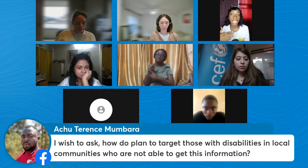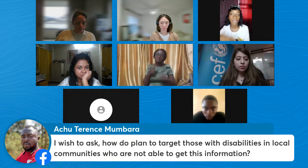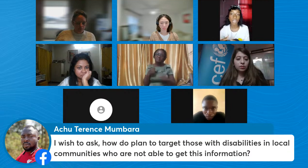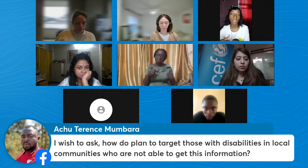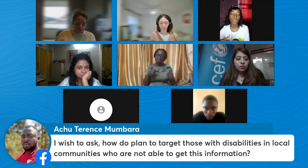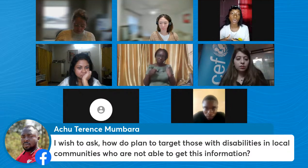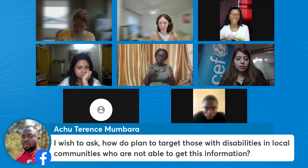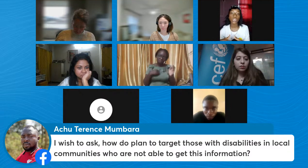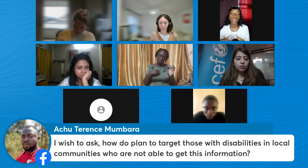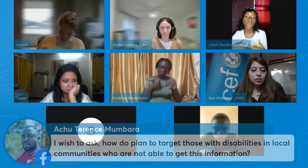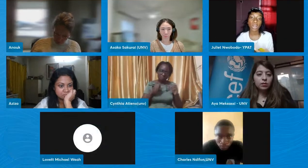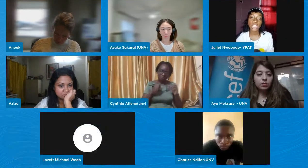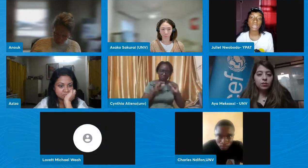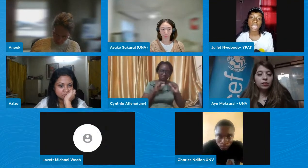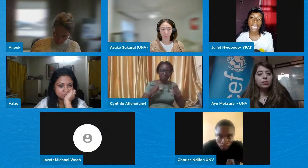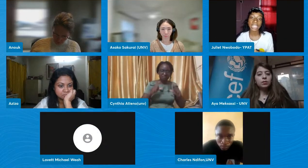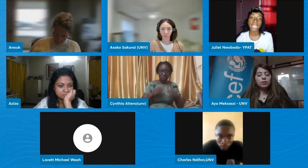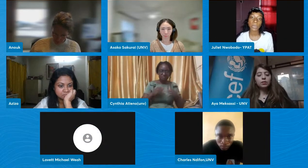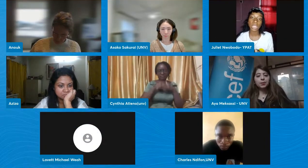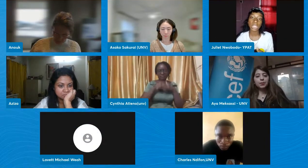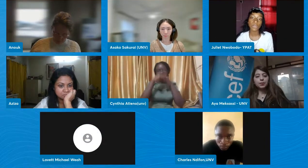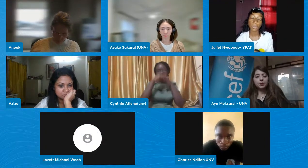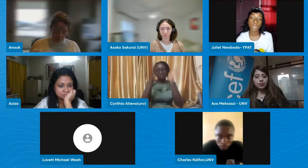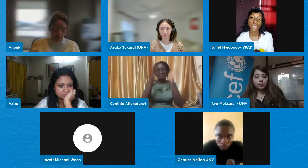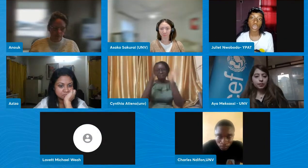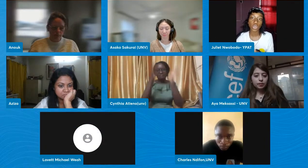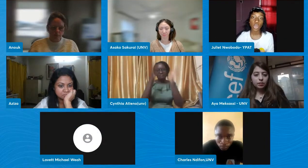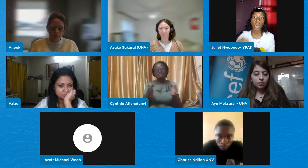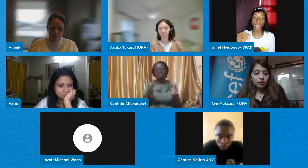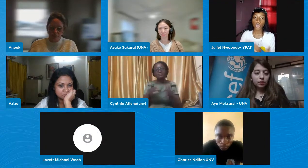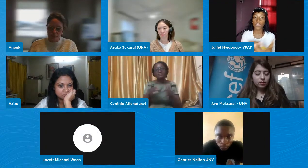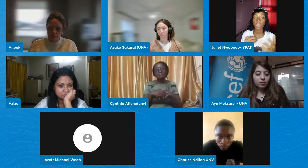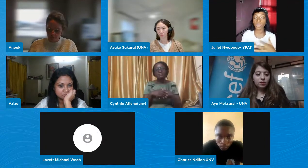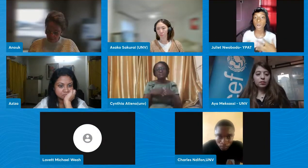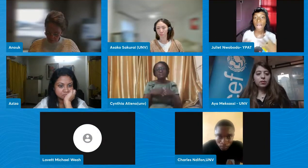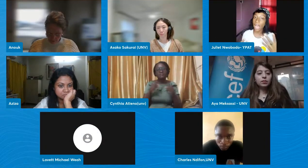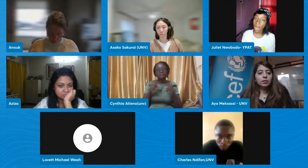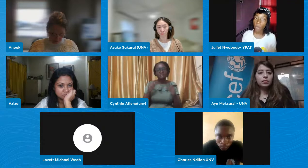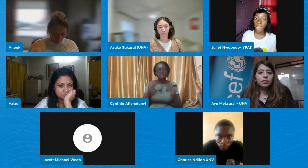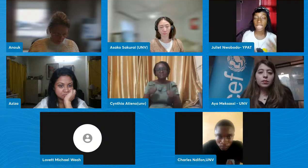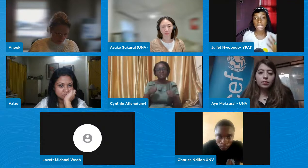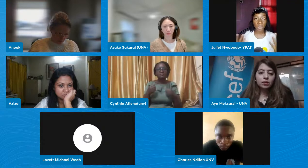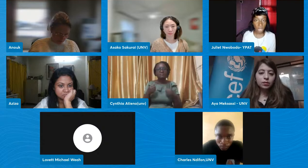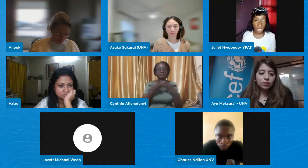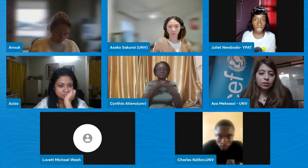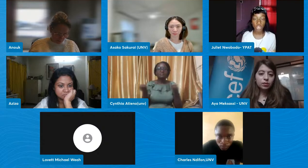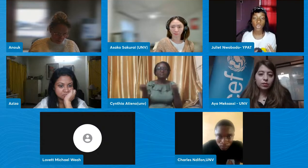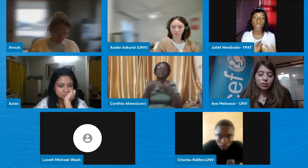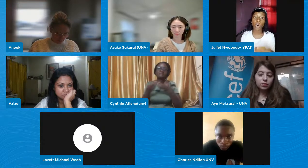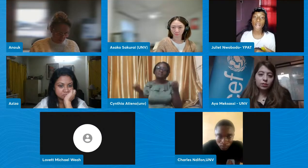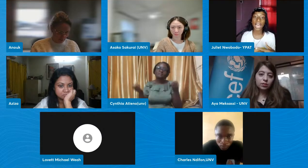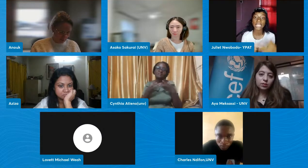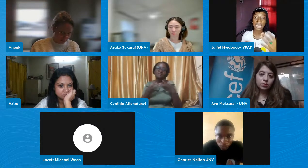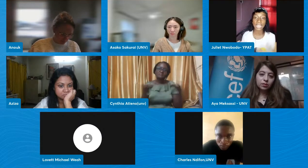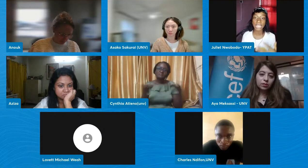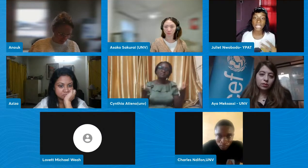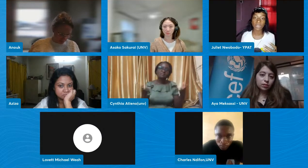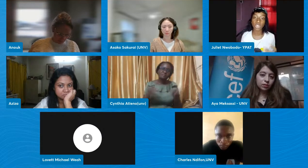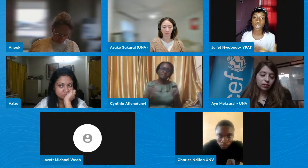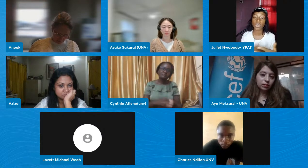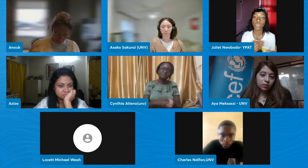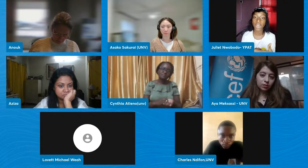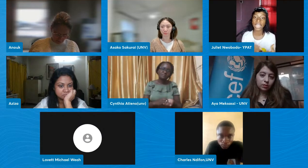at every level. So in order to target them with this information, if you are working as an organization or as